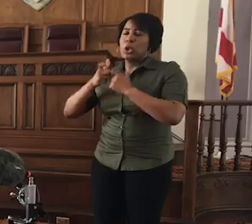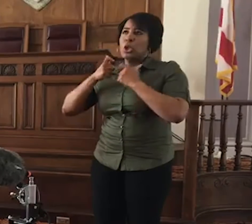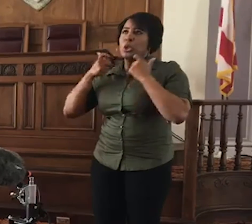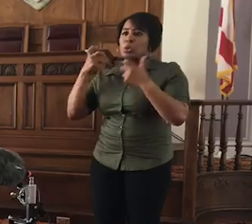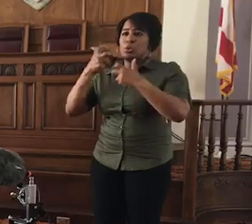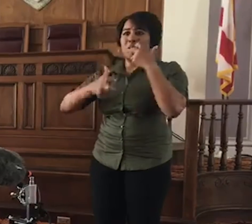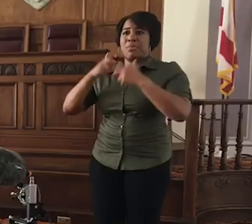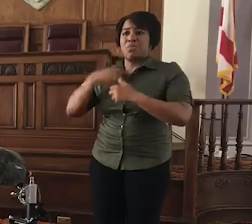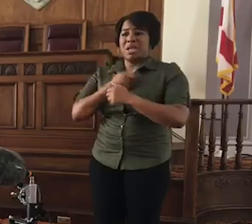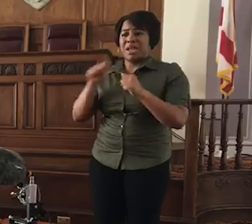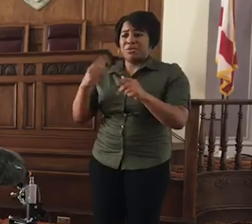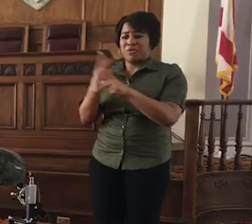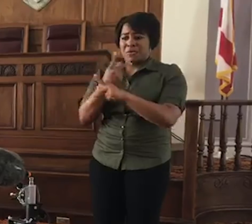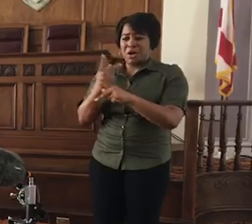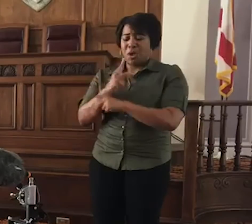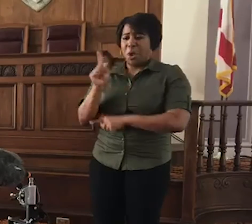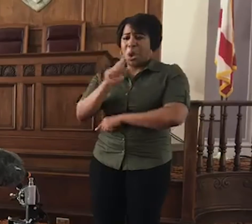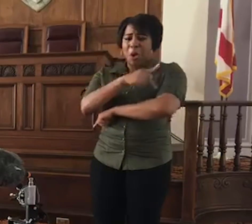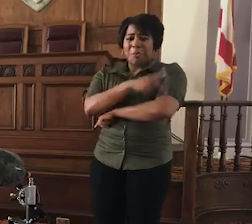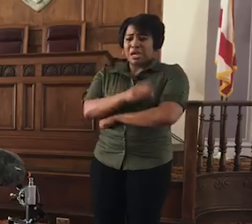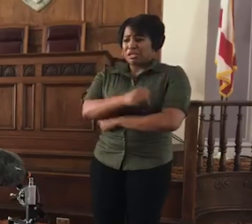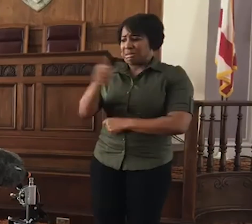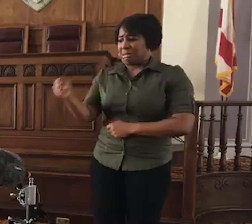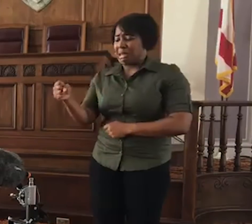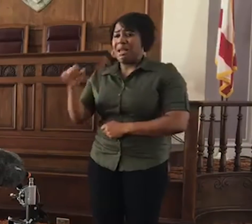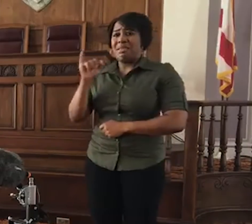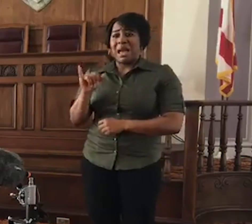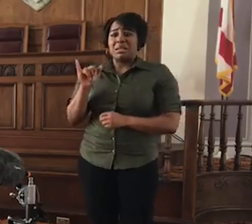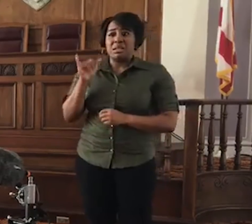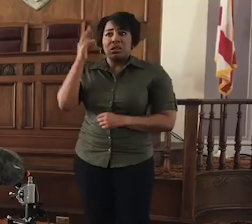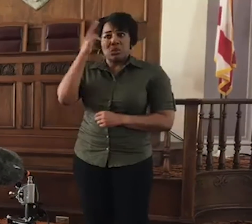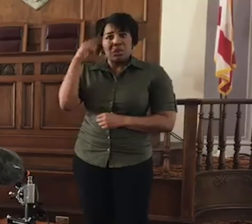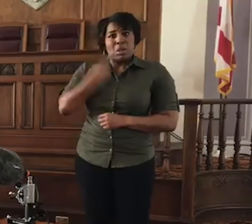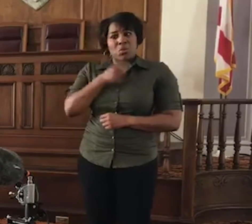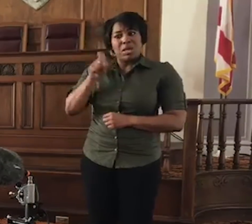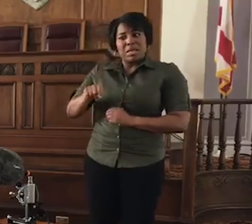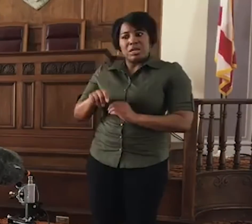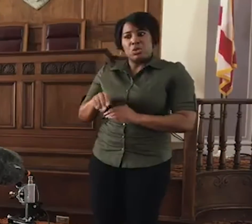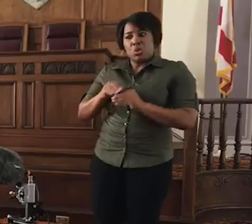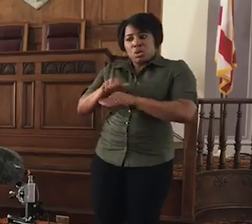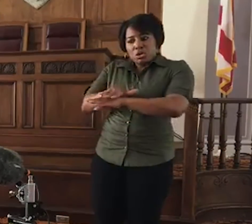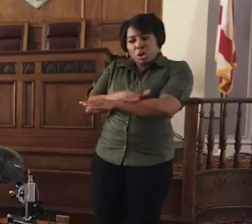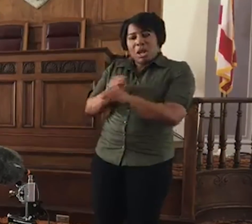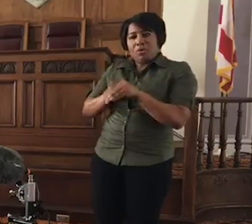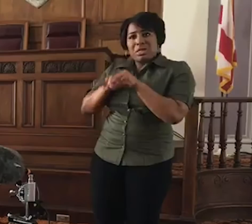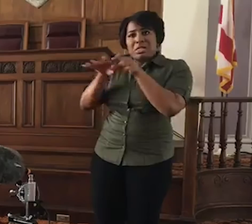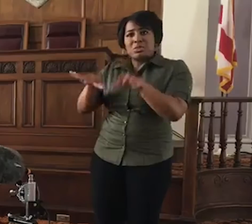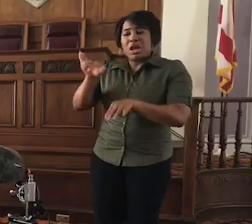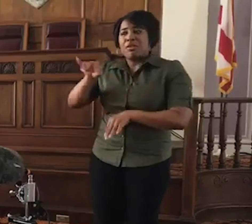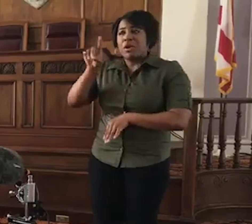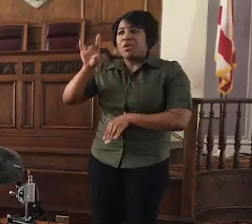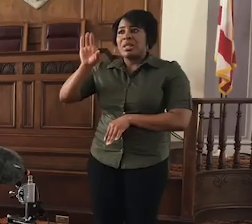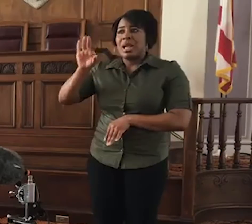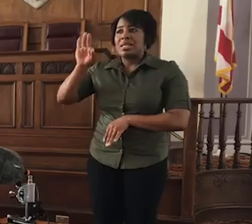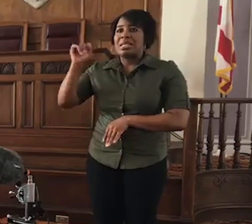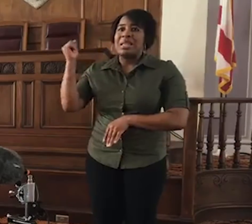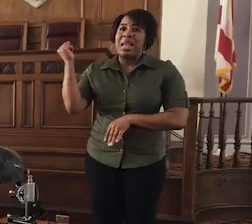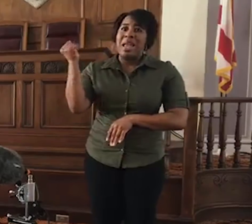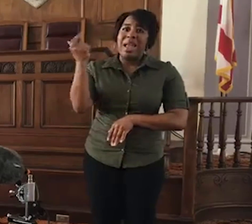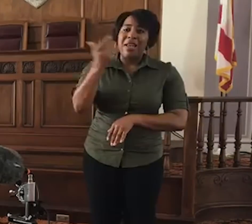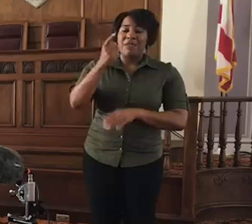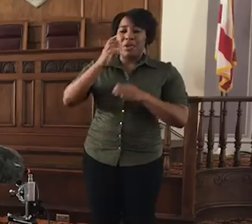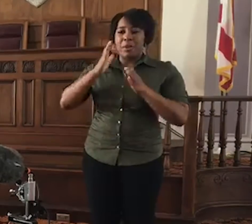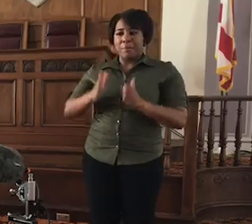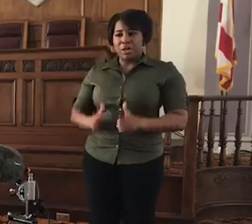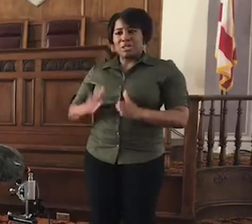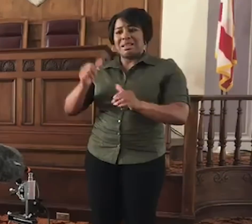our patients. So more the reason we need to slow this spread down, and every citizen can be a part of that solution.